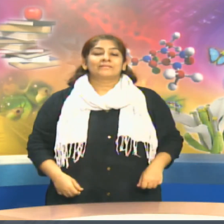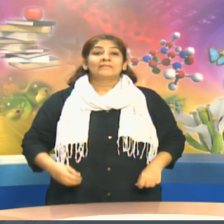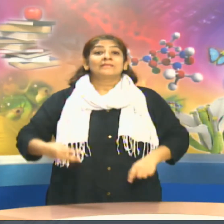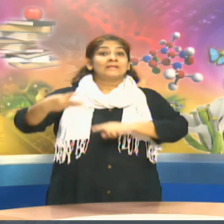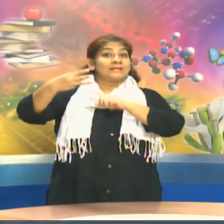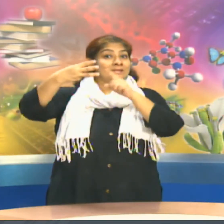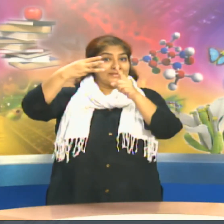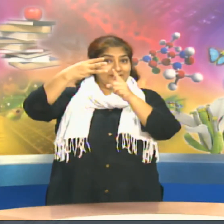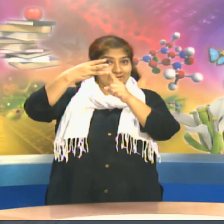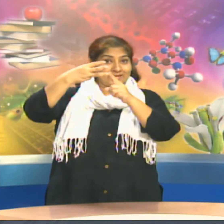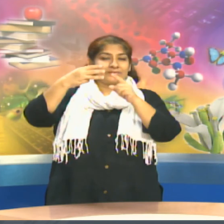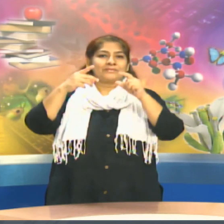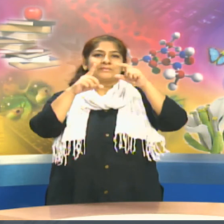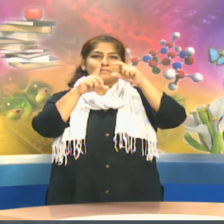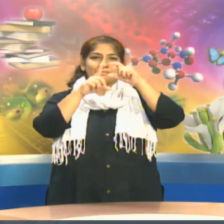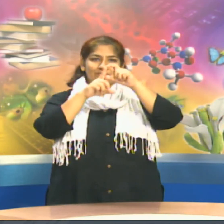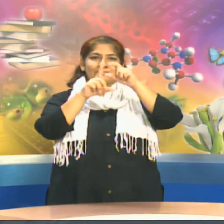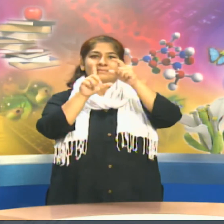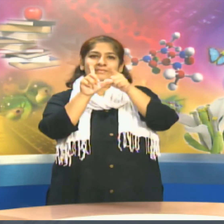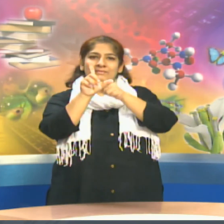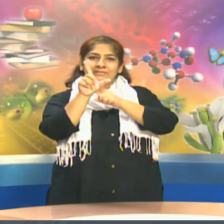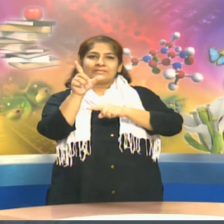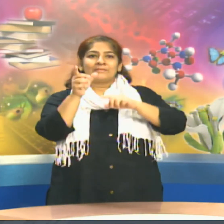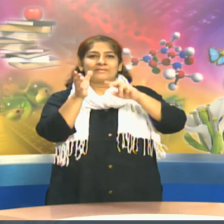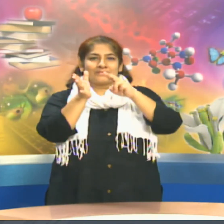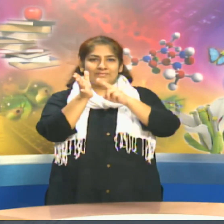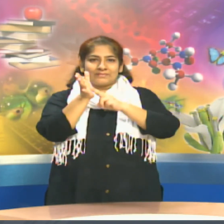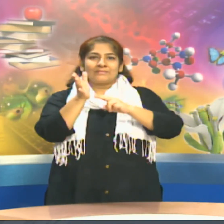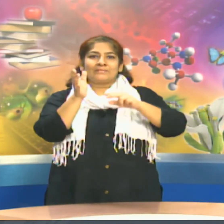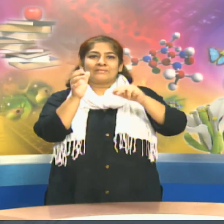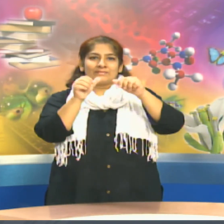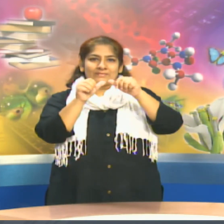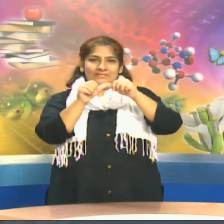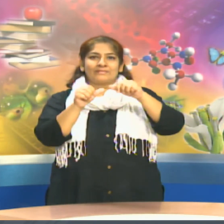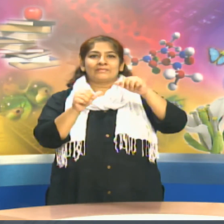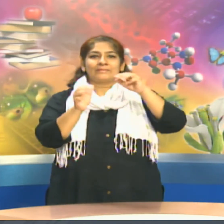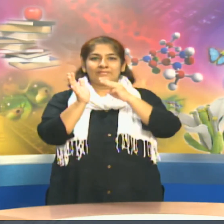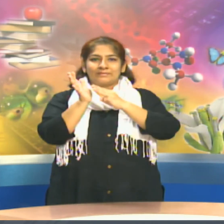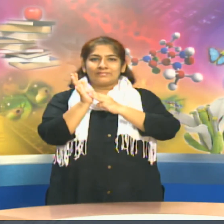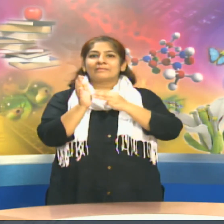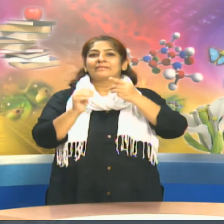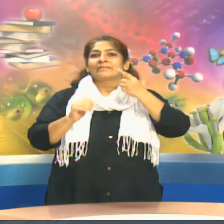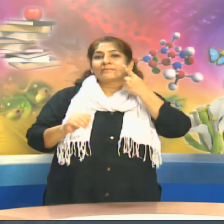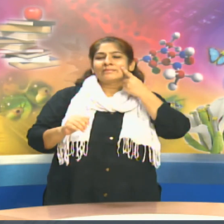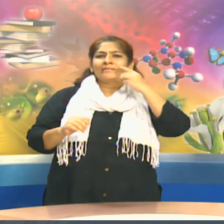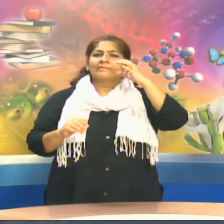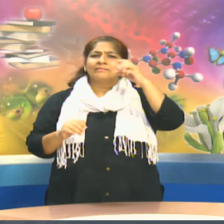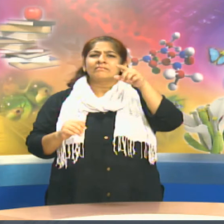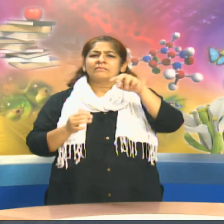do conversation, that is known as communication. The third word is dynamic.